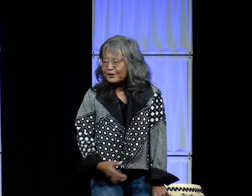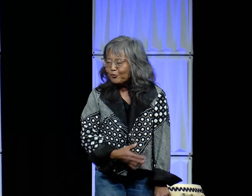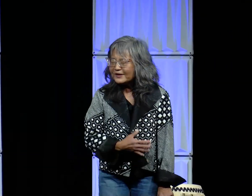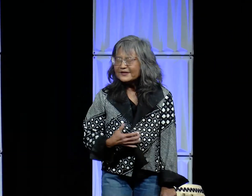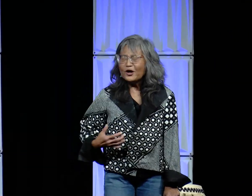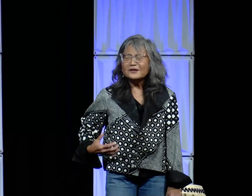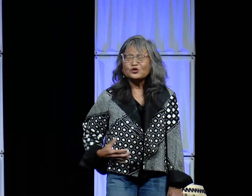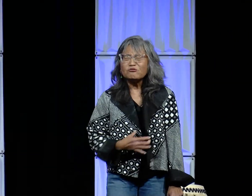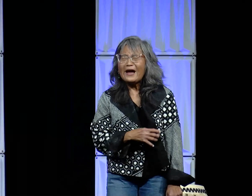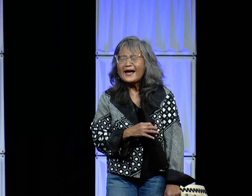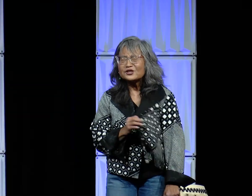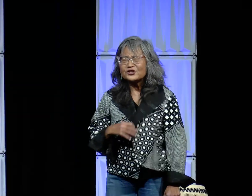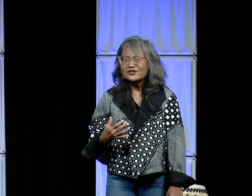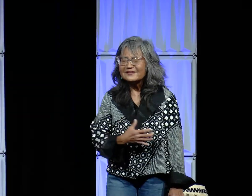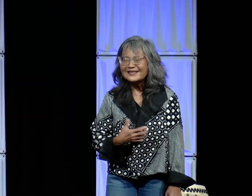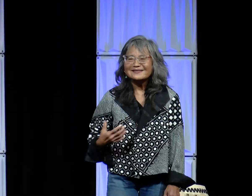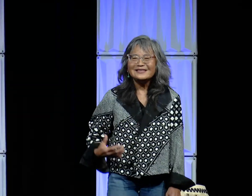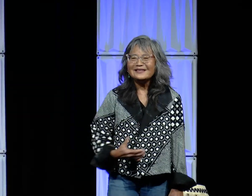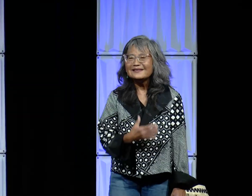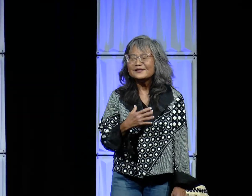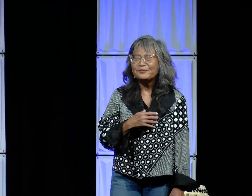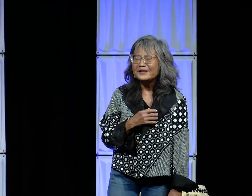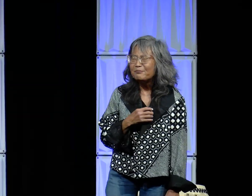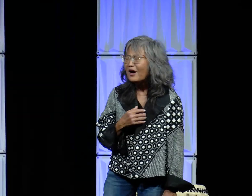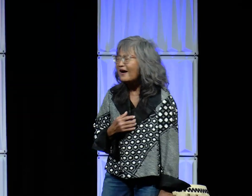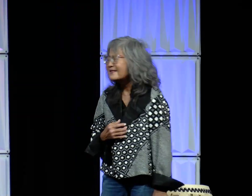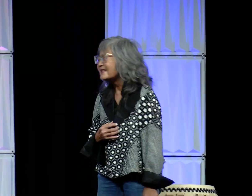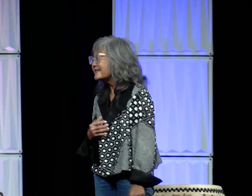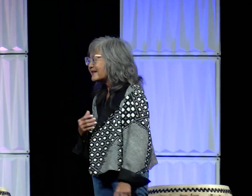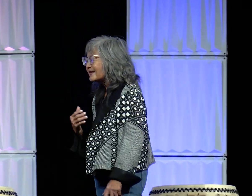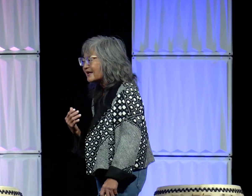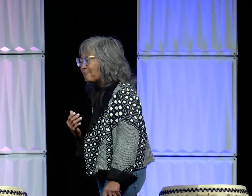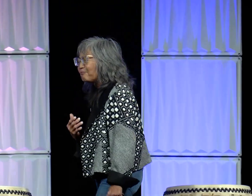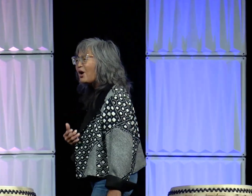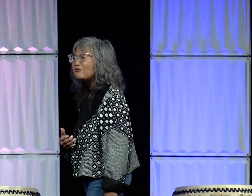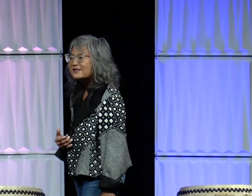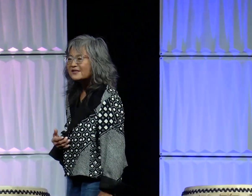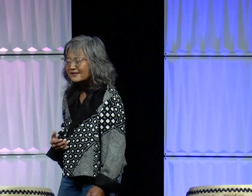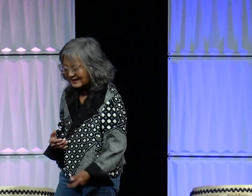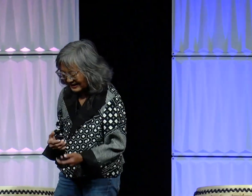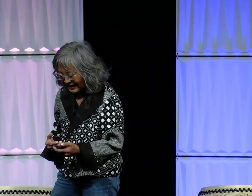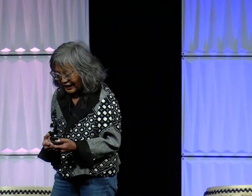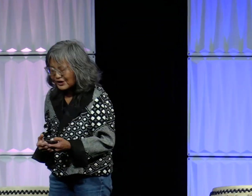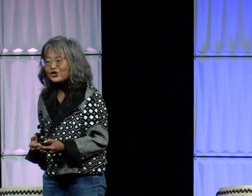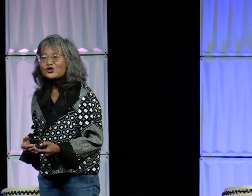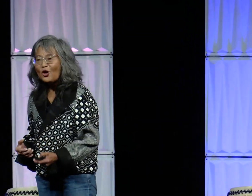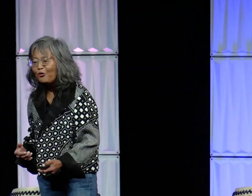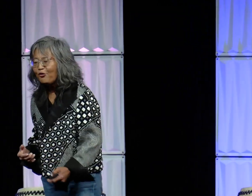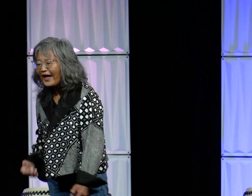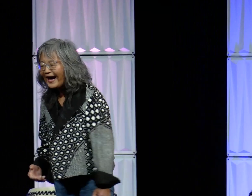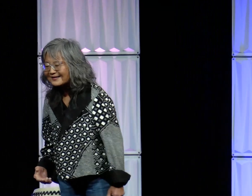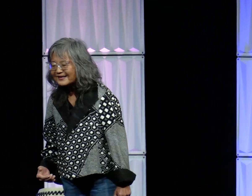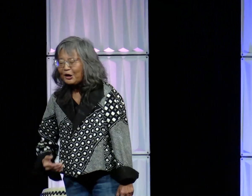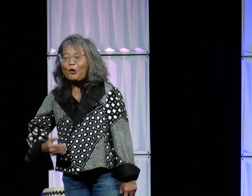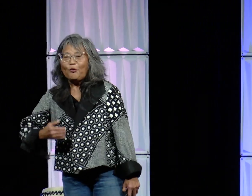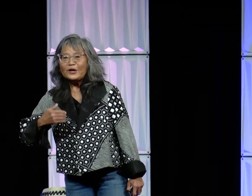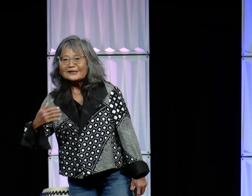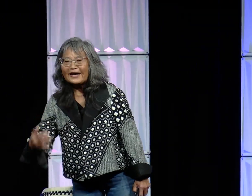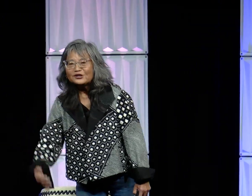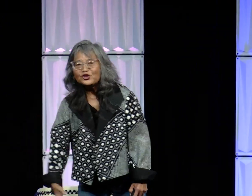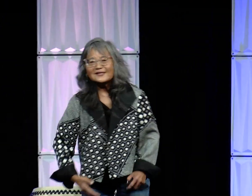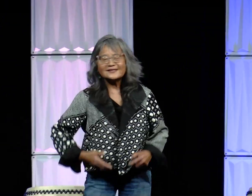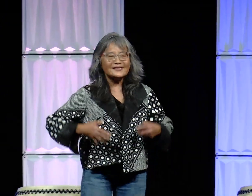But what's all the trash that's needing to be processed and composted so that